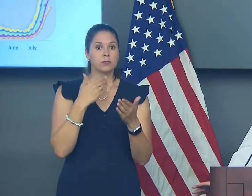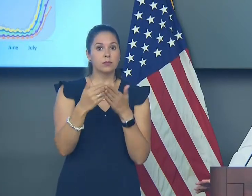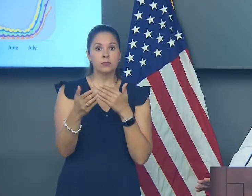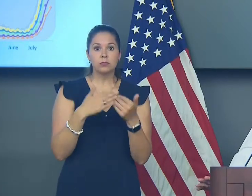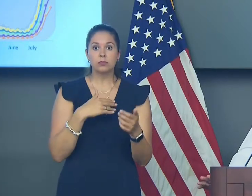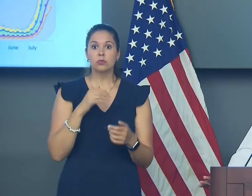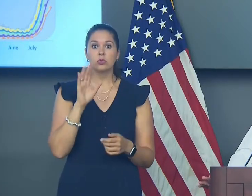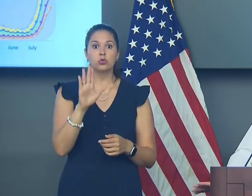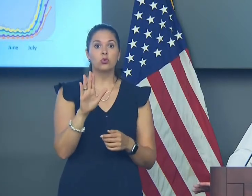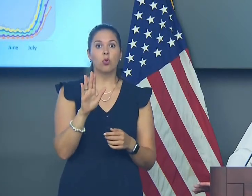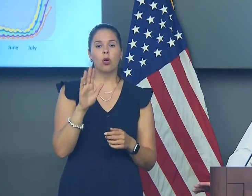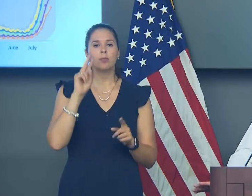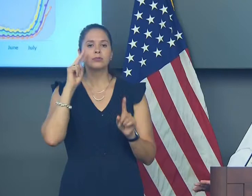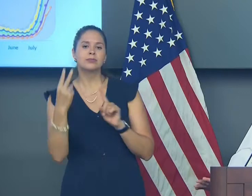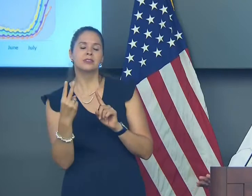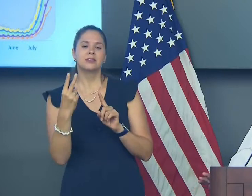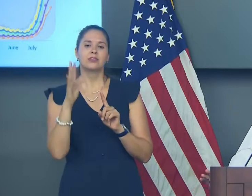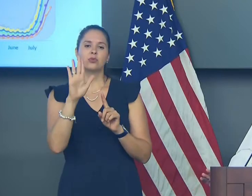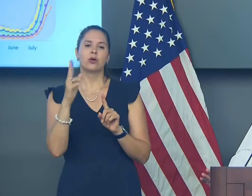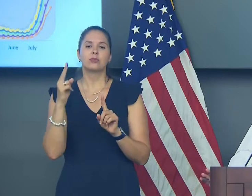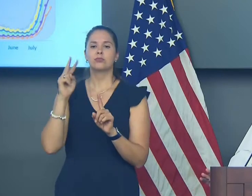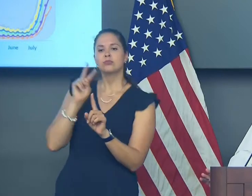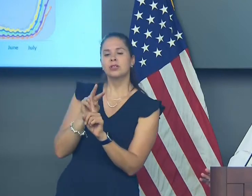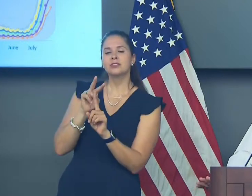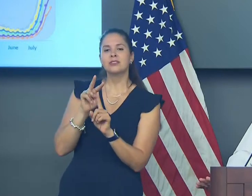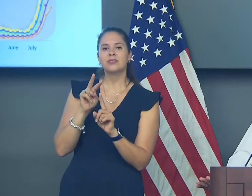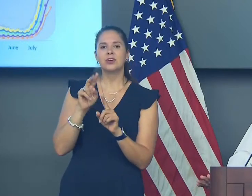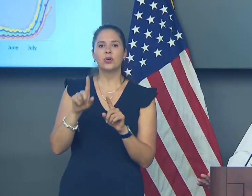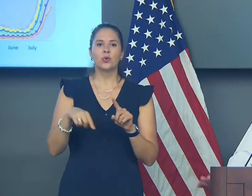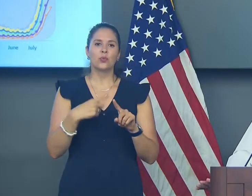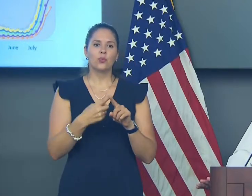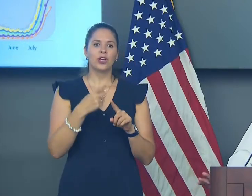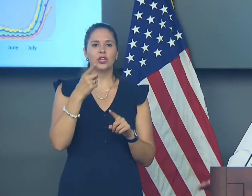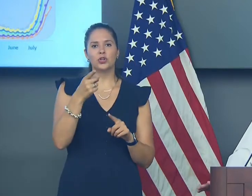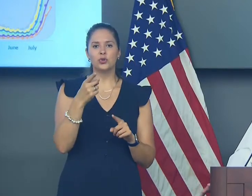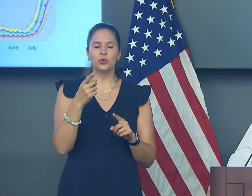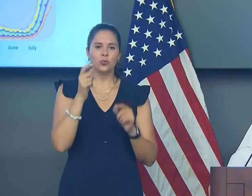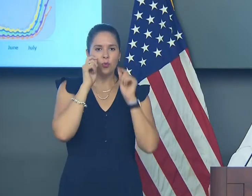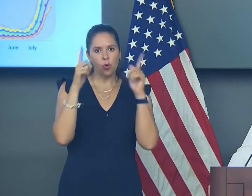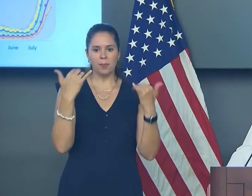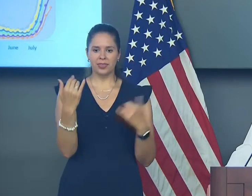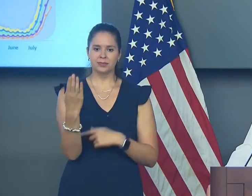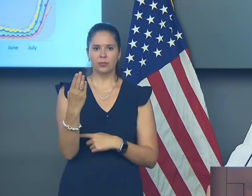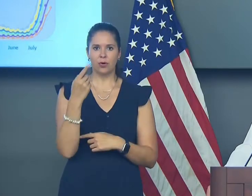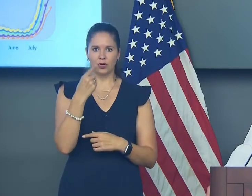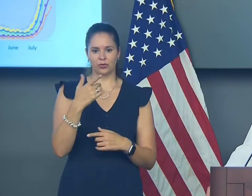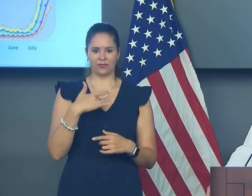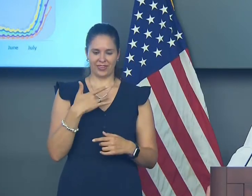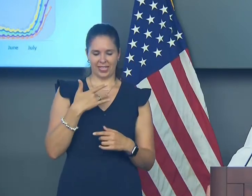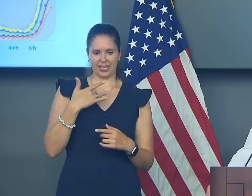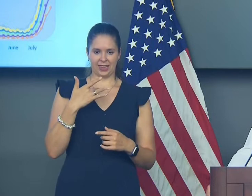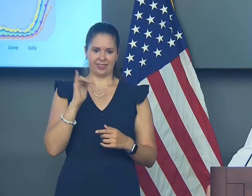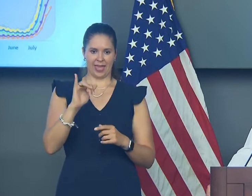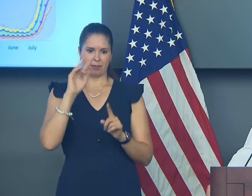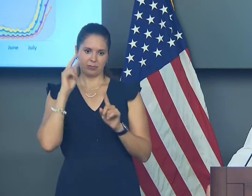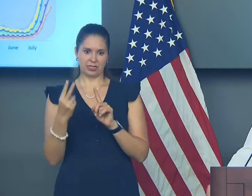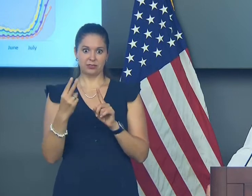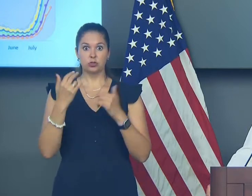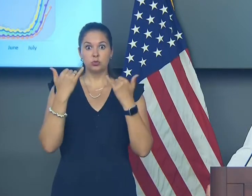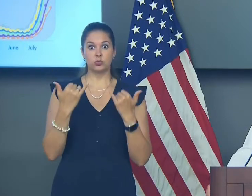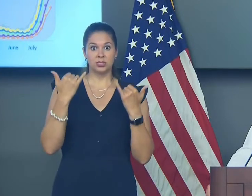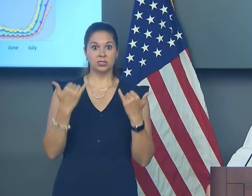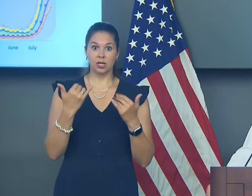Regardless of what your position on any of these issues were when you got up out of bed this morning, today is a new day.